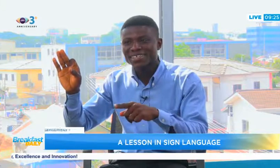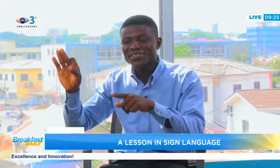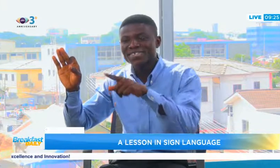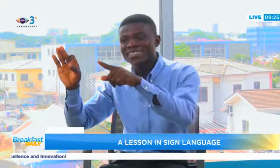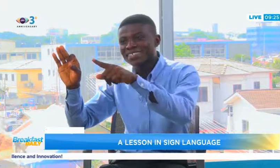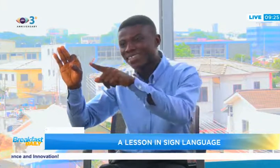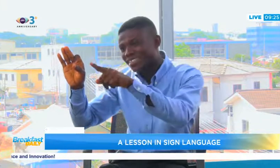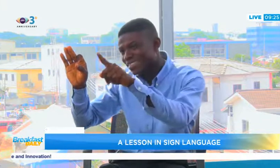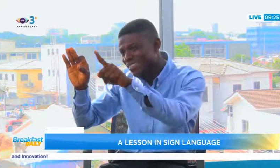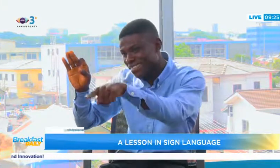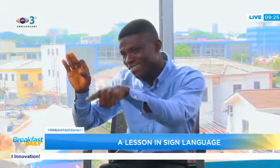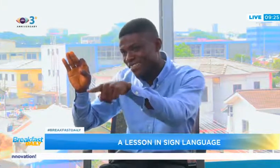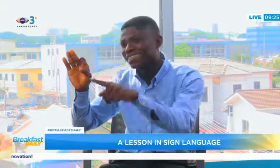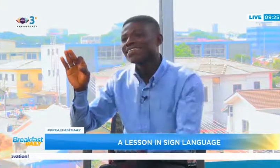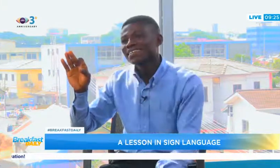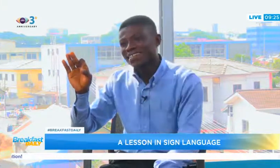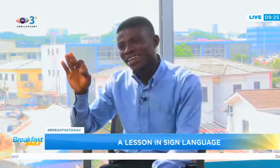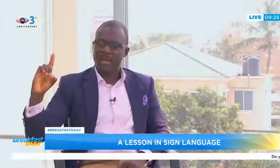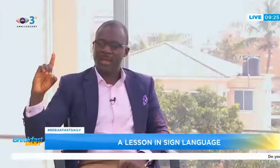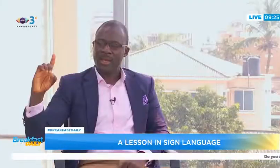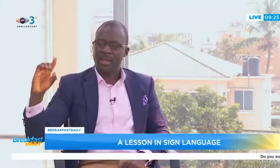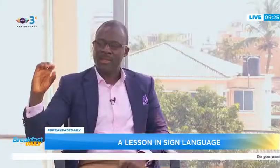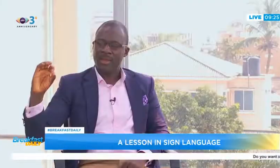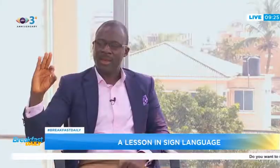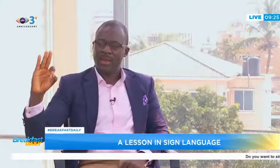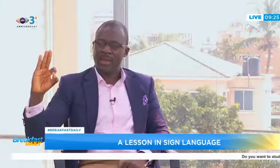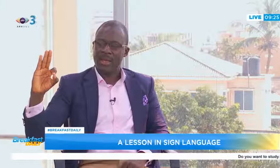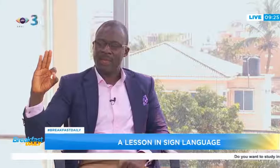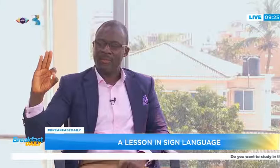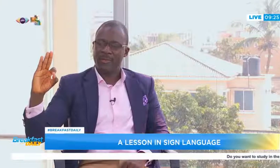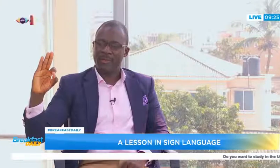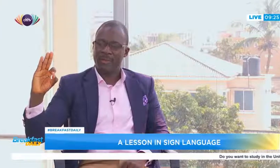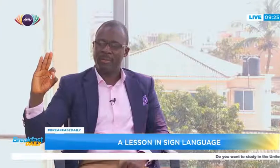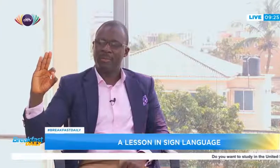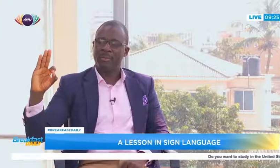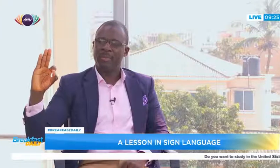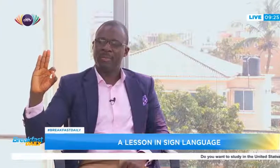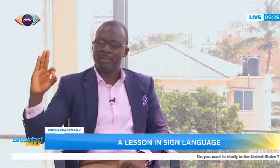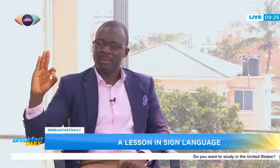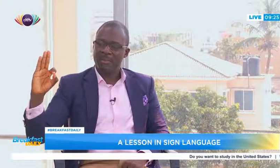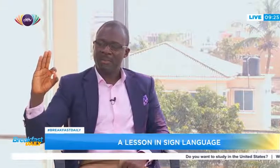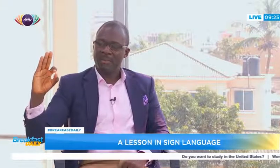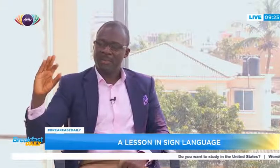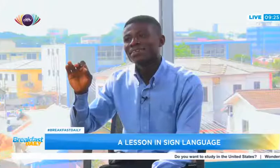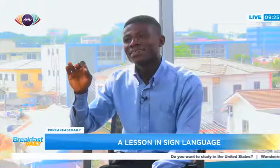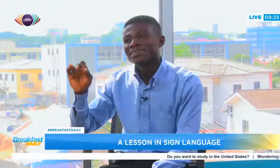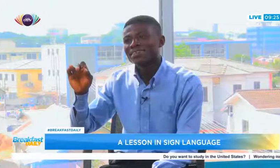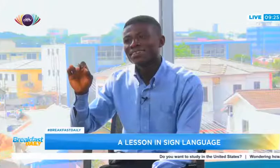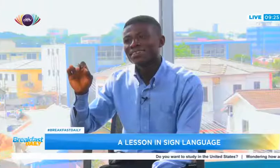this is so D. D. Yeah. And then F. Yeah. So let's start again. Charlie, this is like